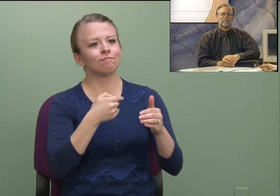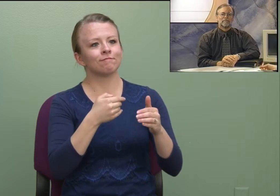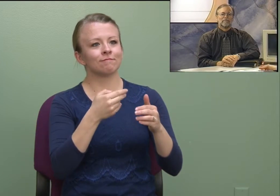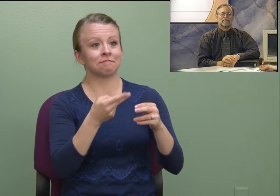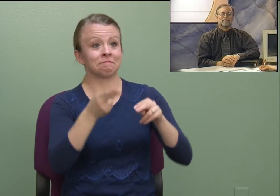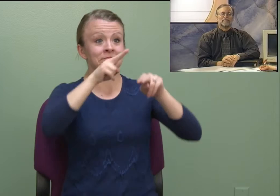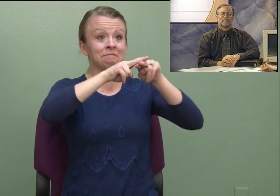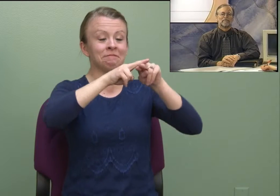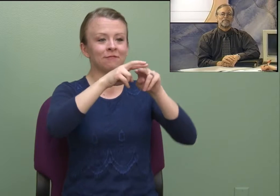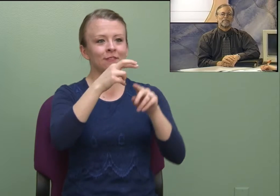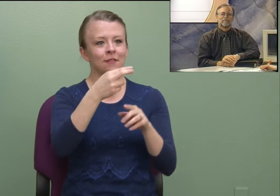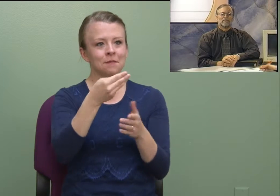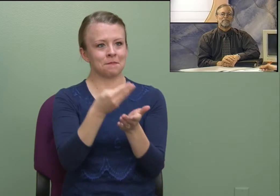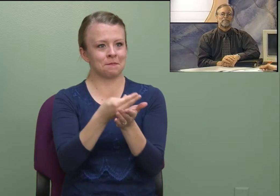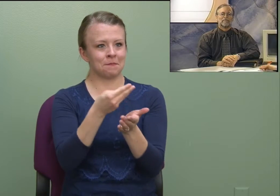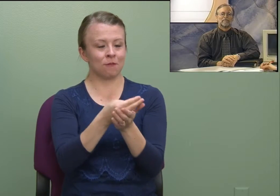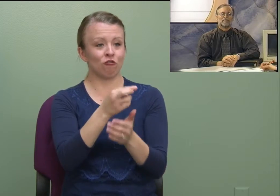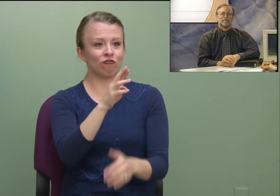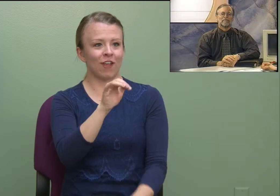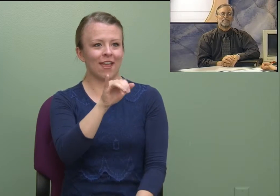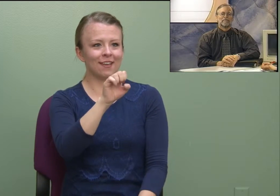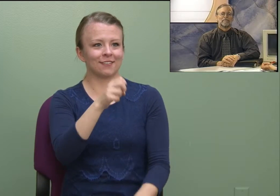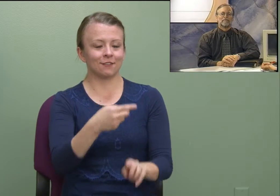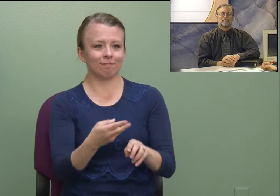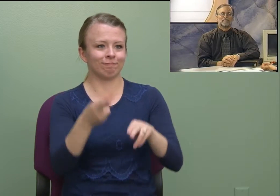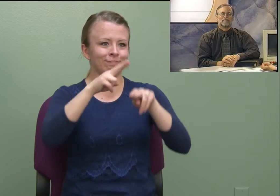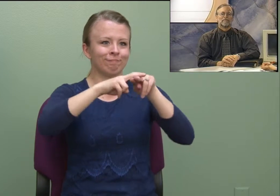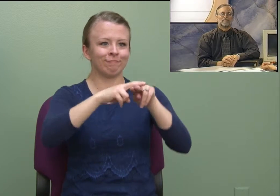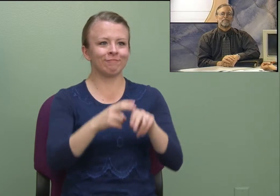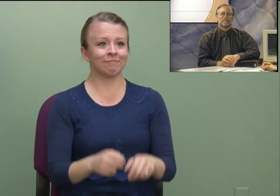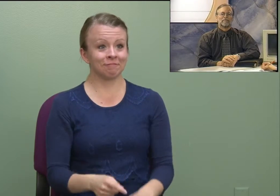raise. So that should excite you a little bit.